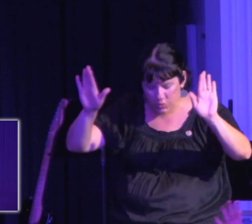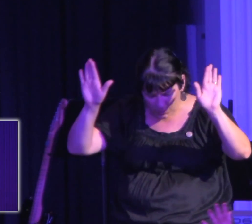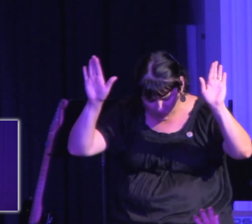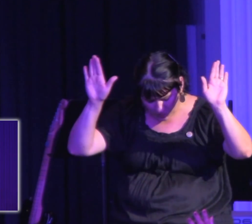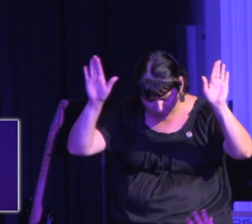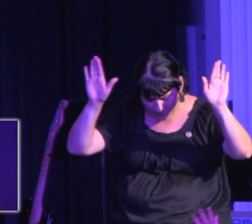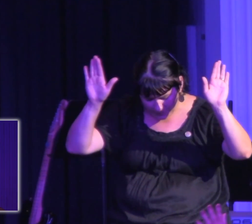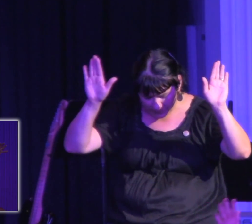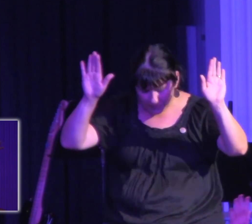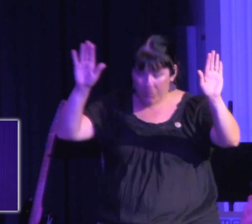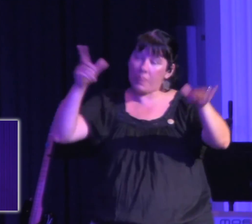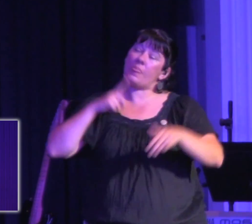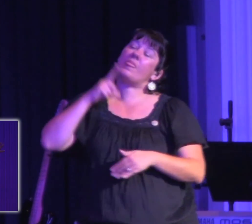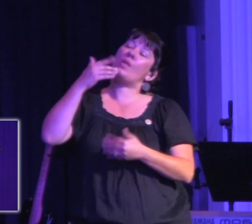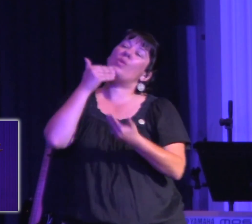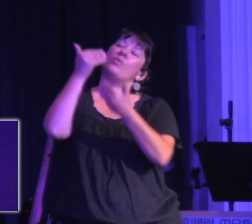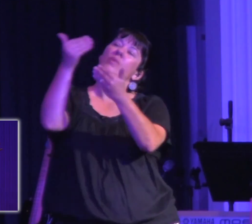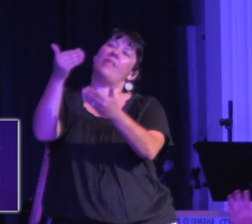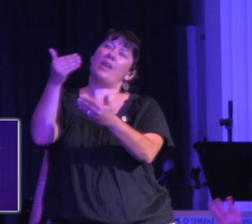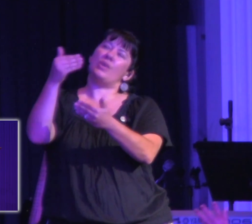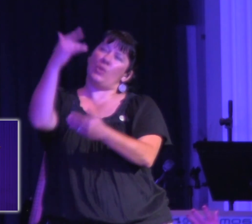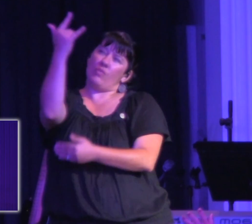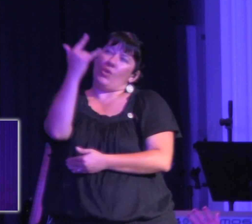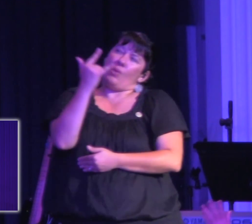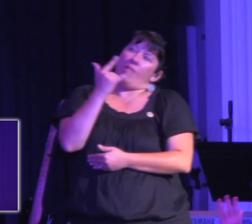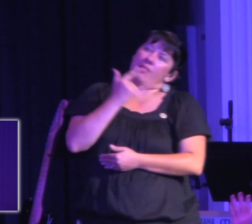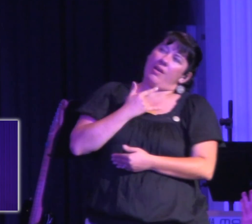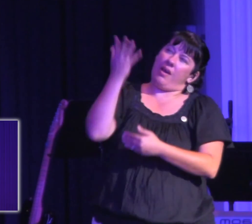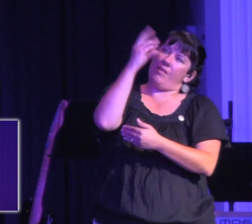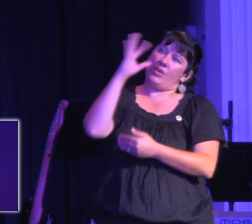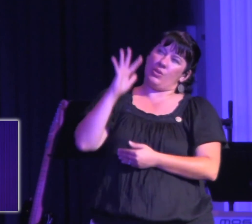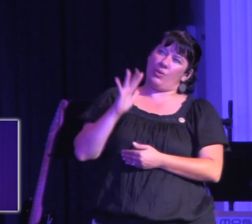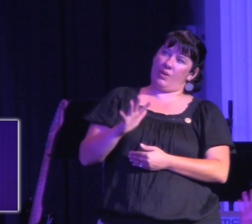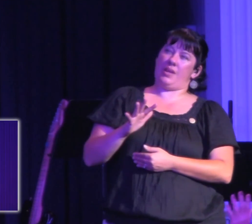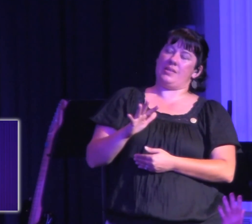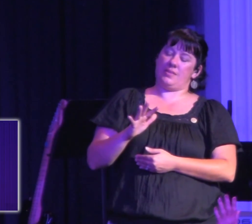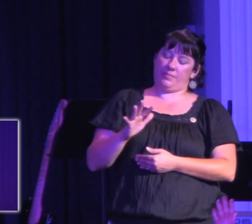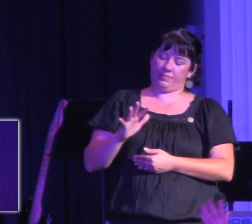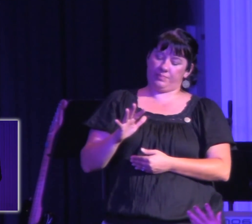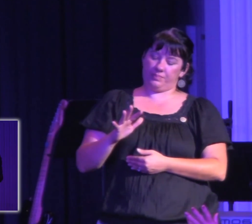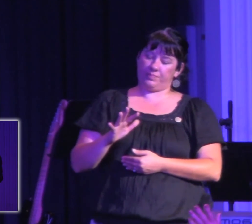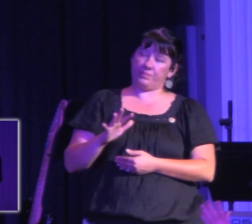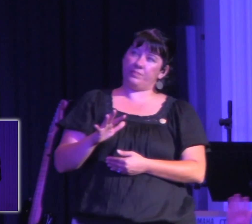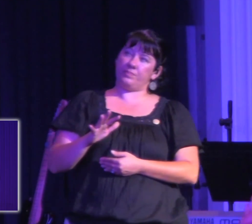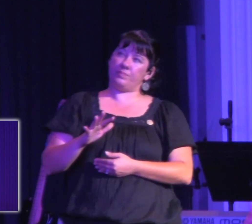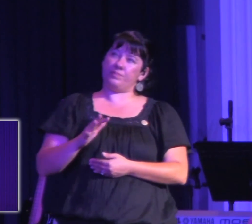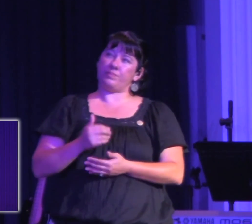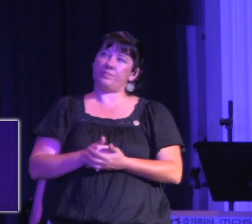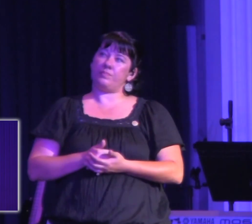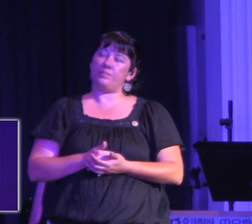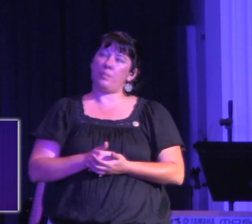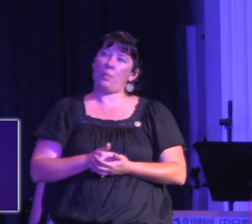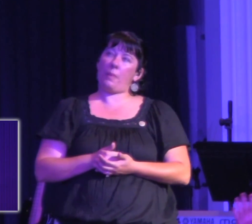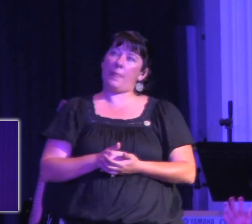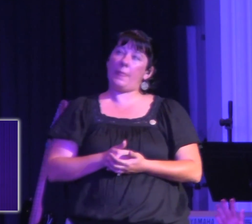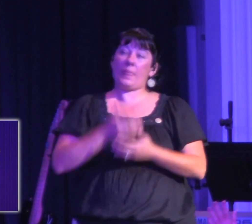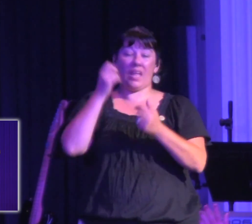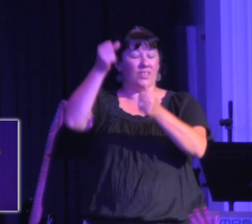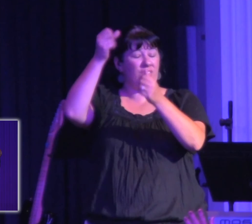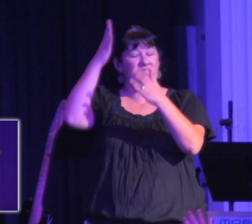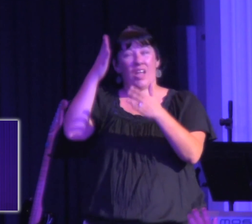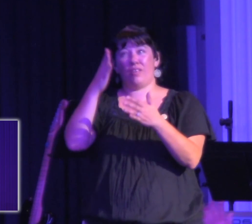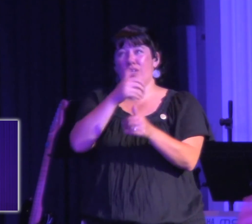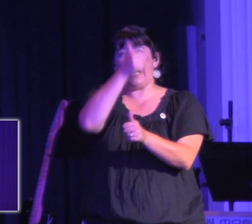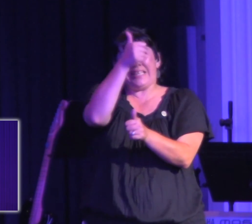thank you for your love and your grace over this place right now. Father, may you bandage, Lord, the wound of